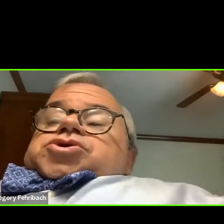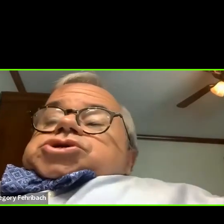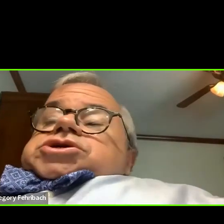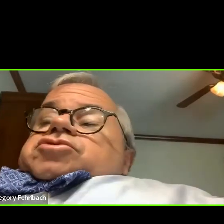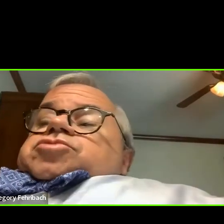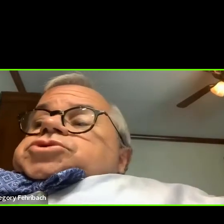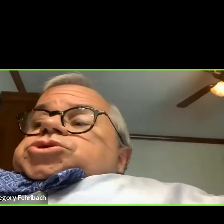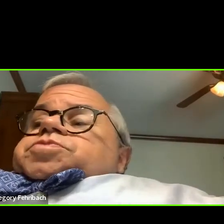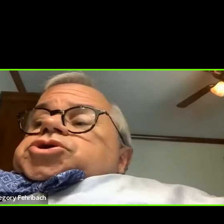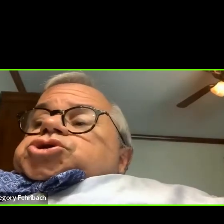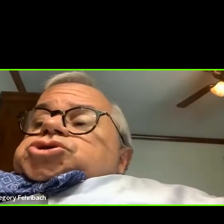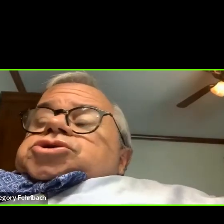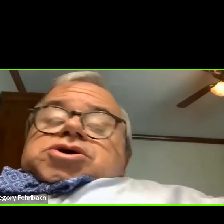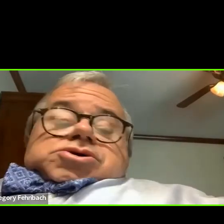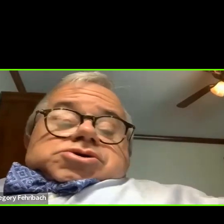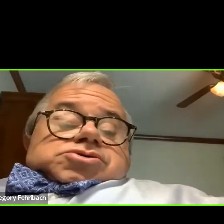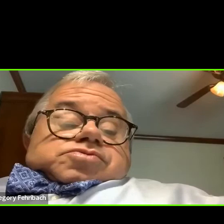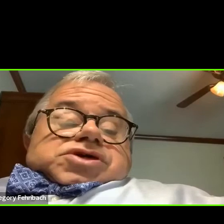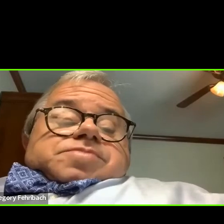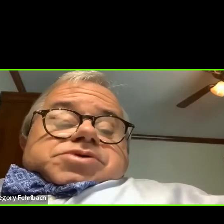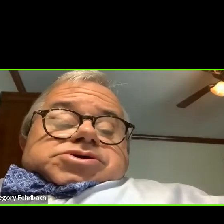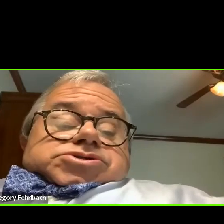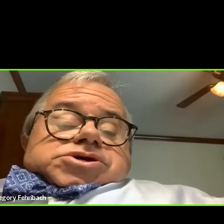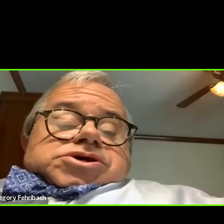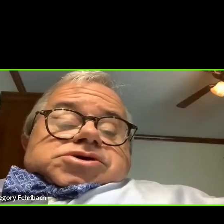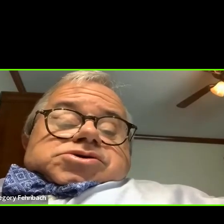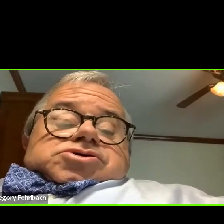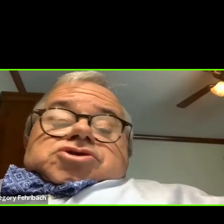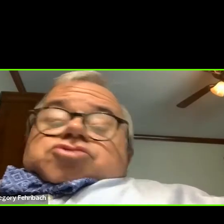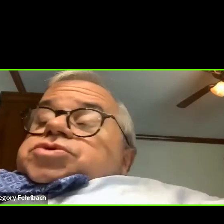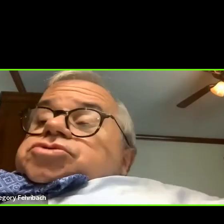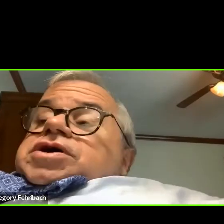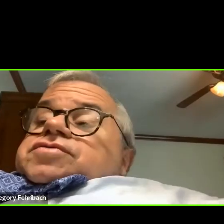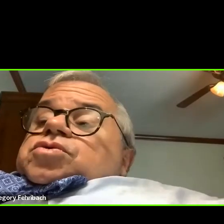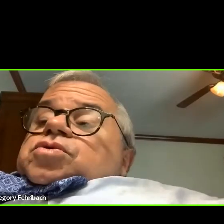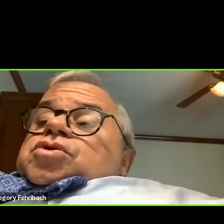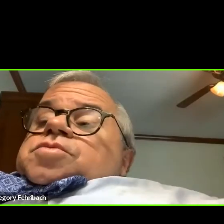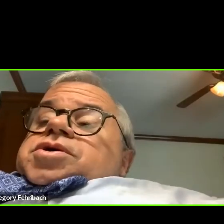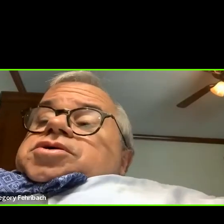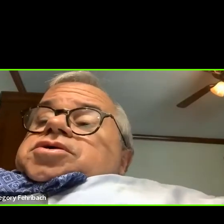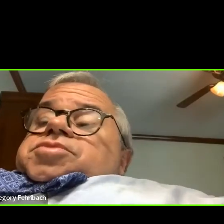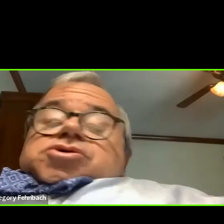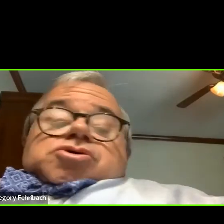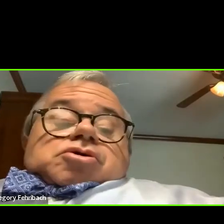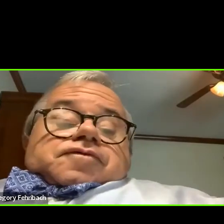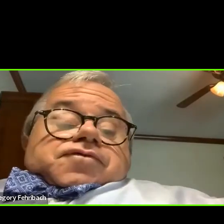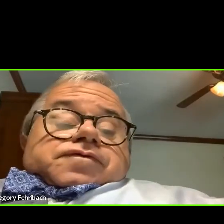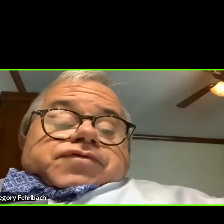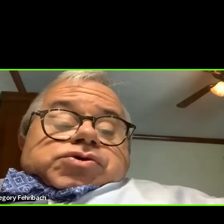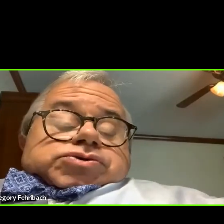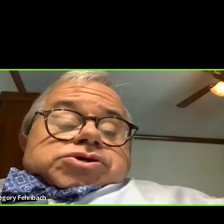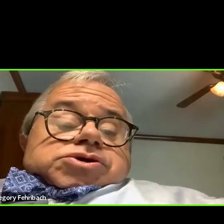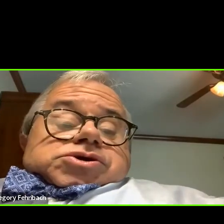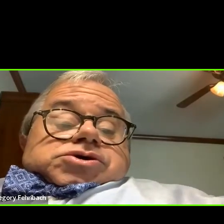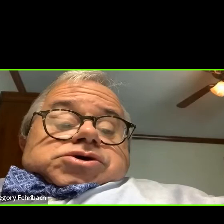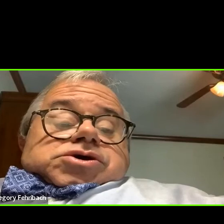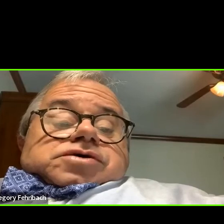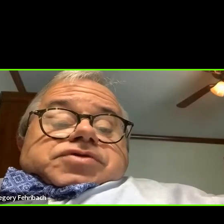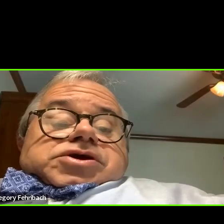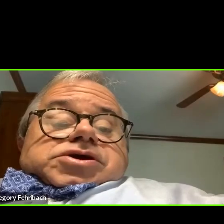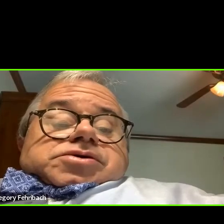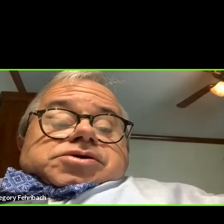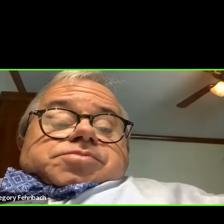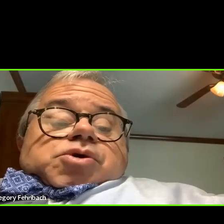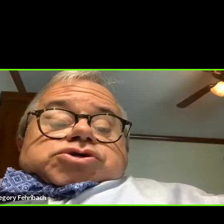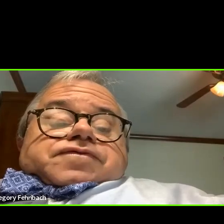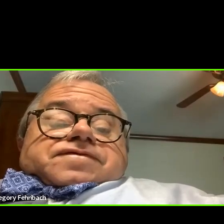And we appreciate everyone's participation. With that being said, since we do have a quorum, I'm going to call for a vote of